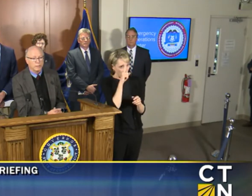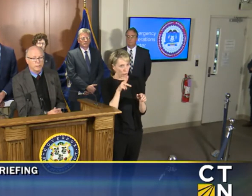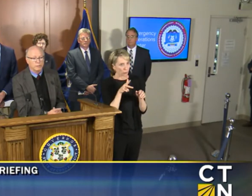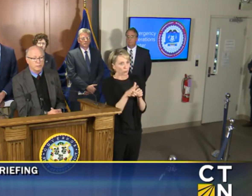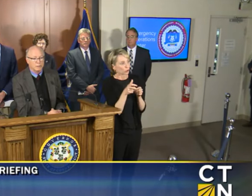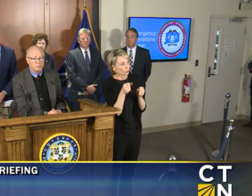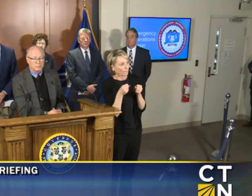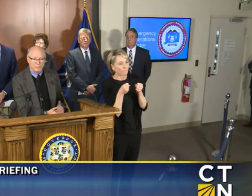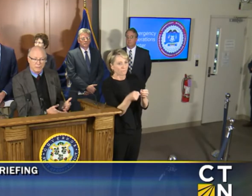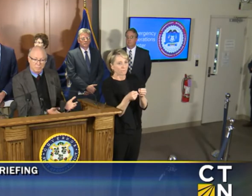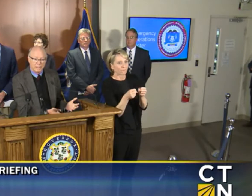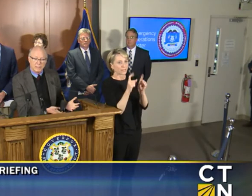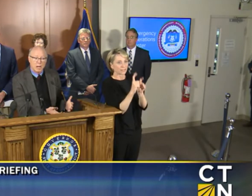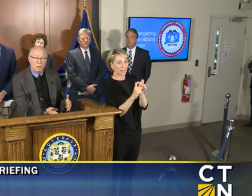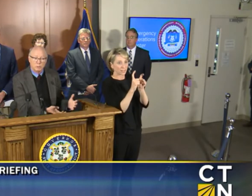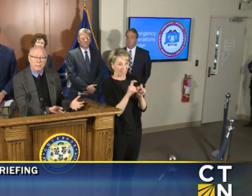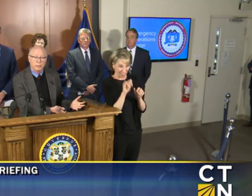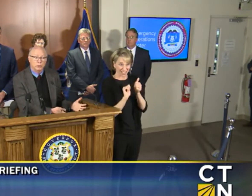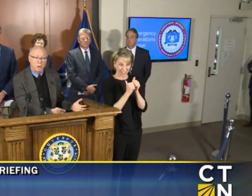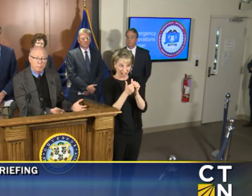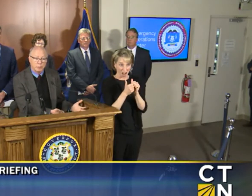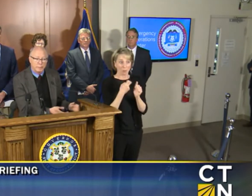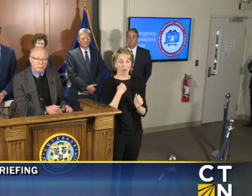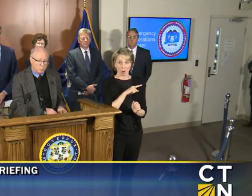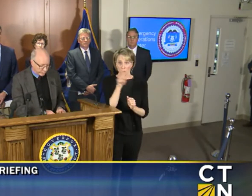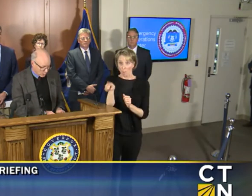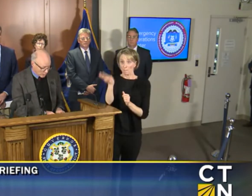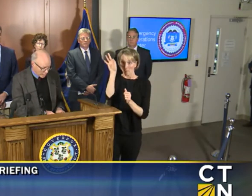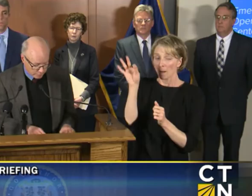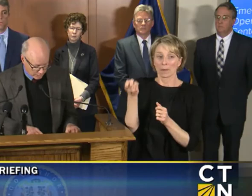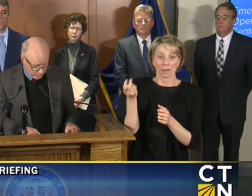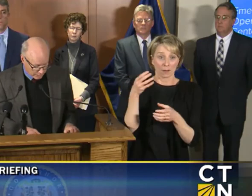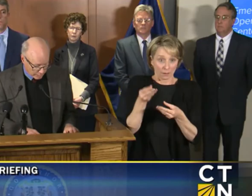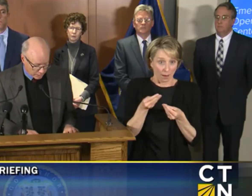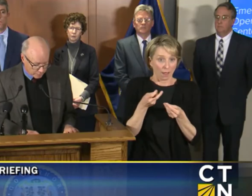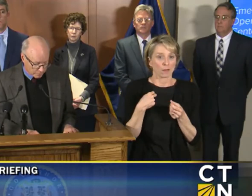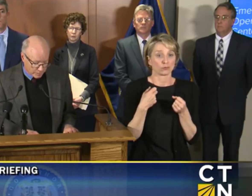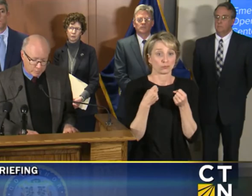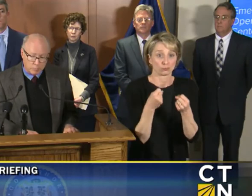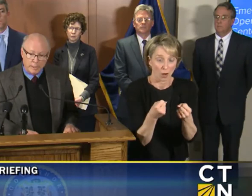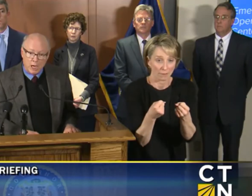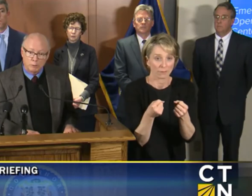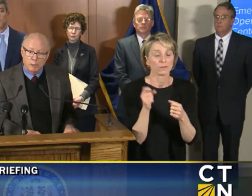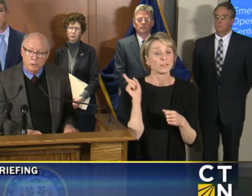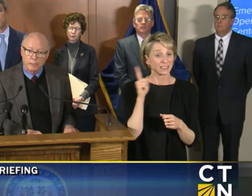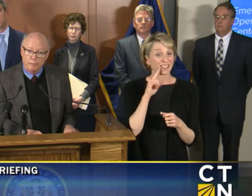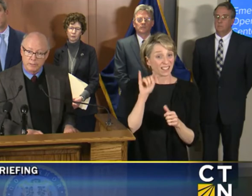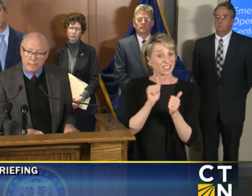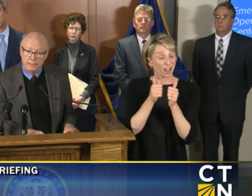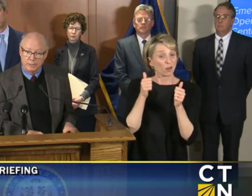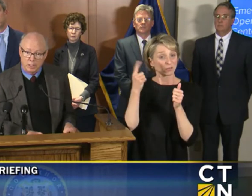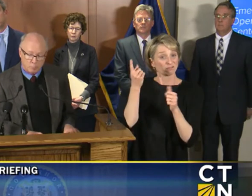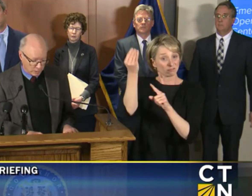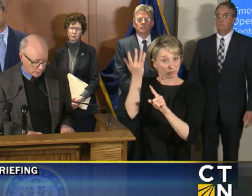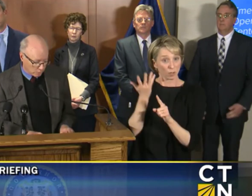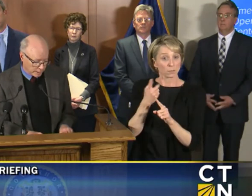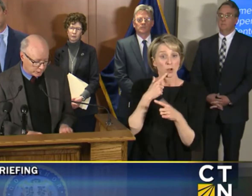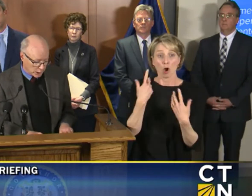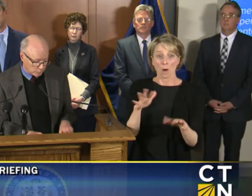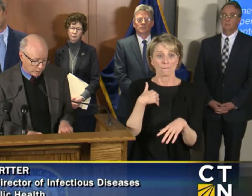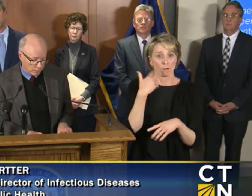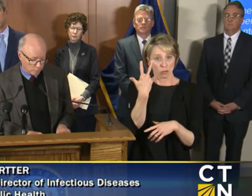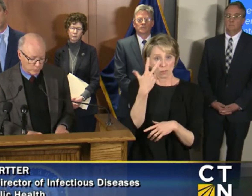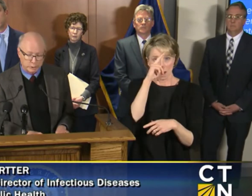be, that's how it's been described to me. We now have 3 hospitals that have set these up,